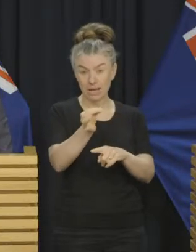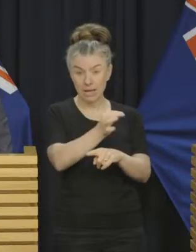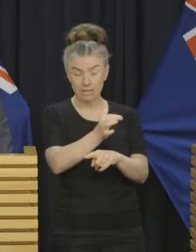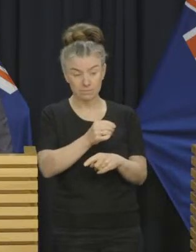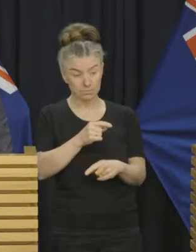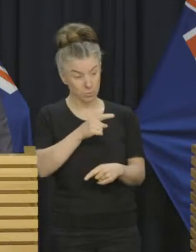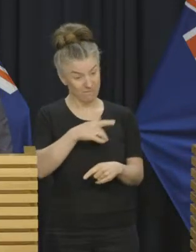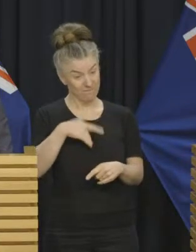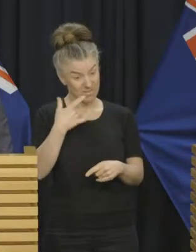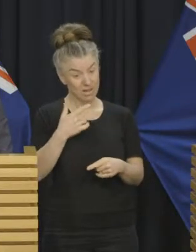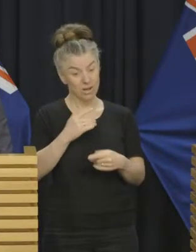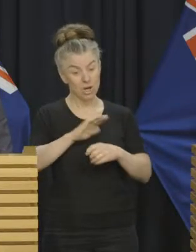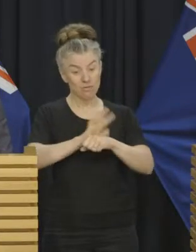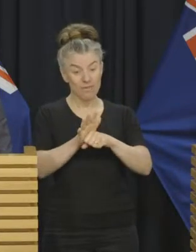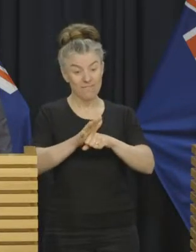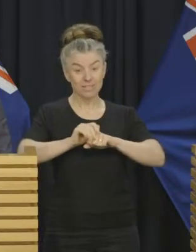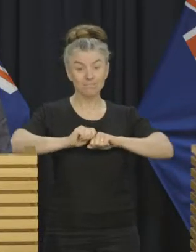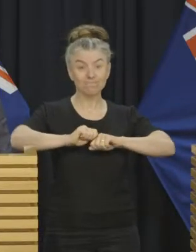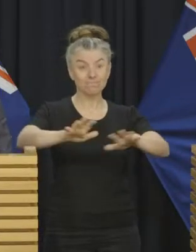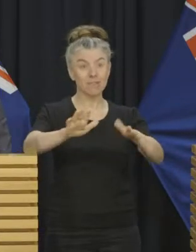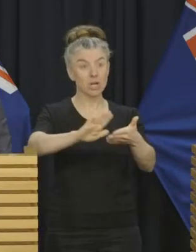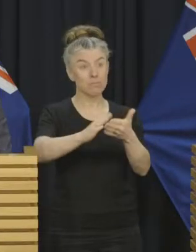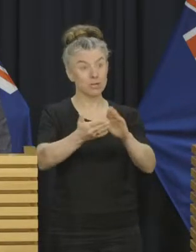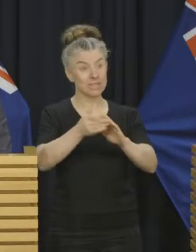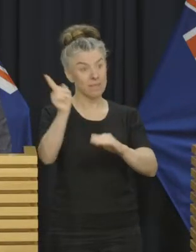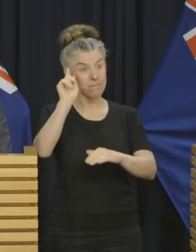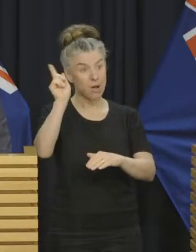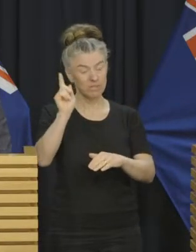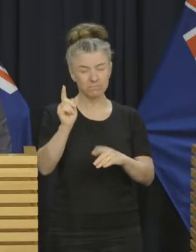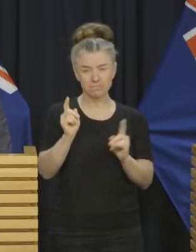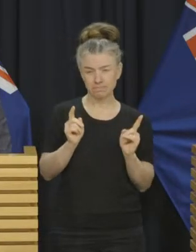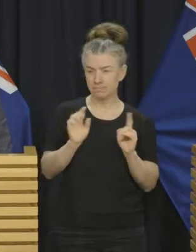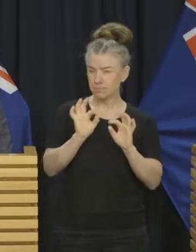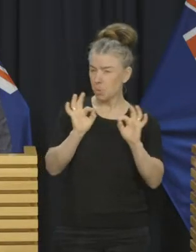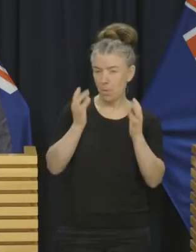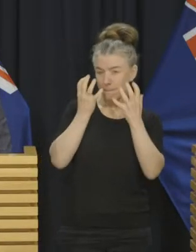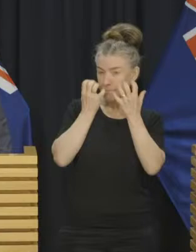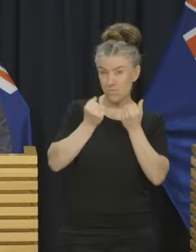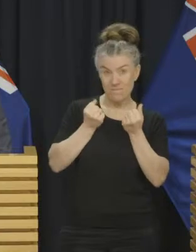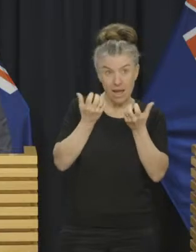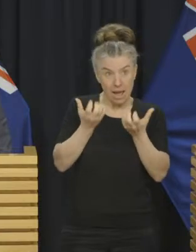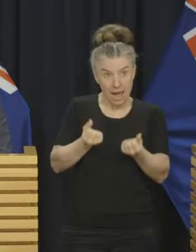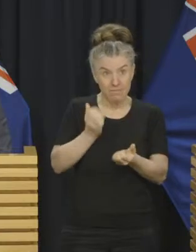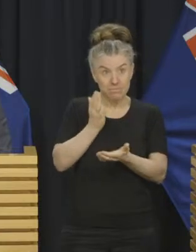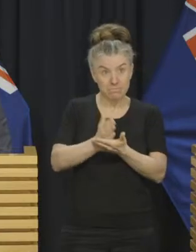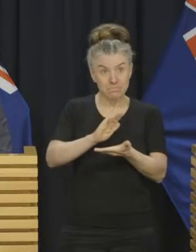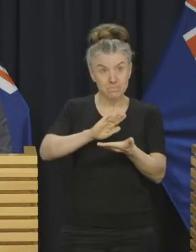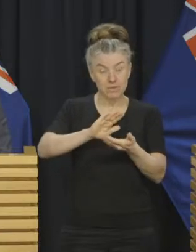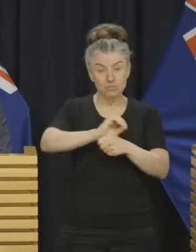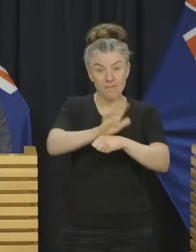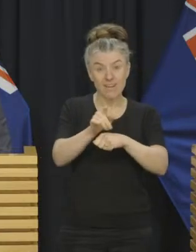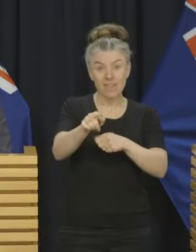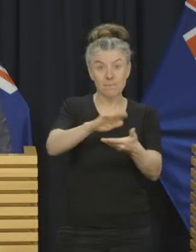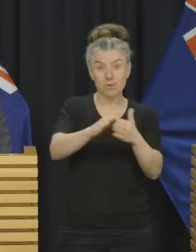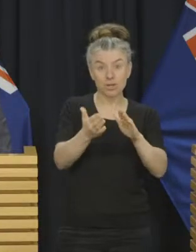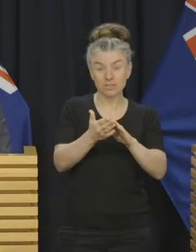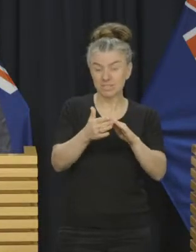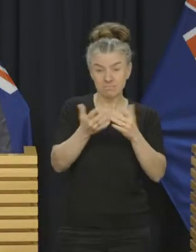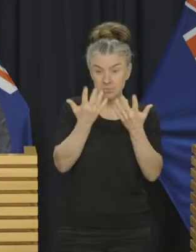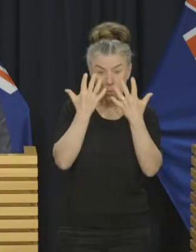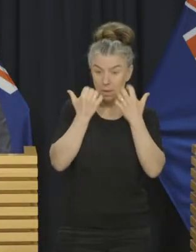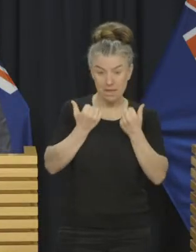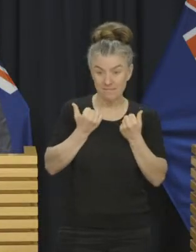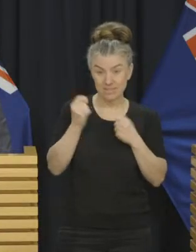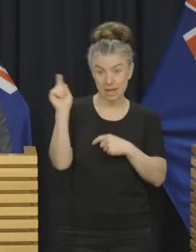community transmission? We've got no evidence of community transmission at the moment, and I think what is reassuring there